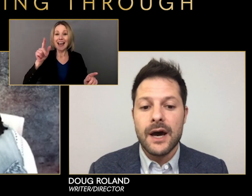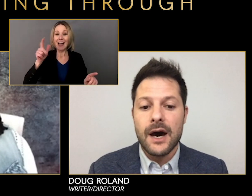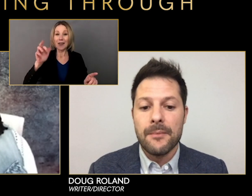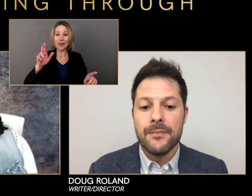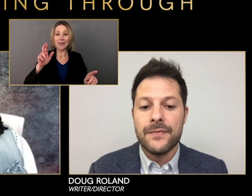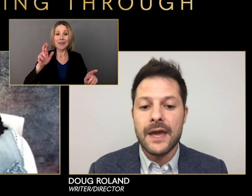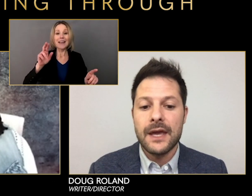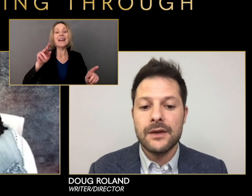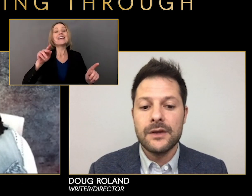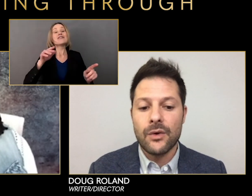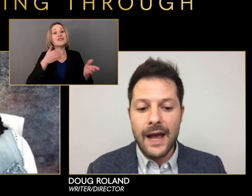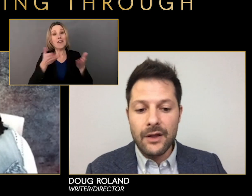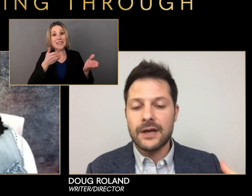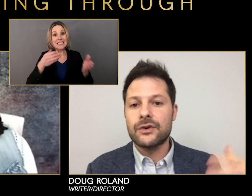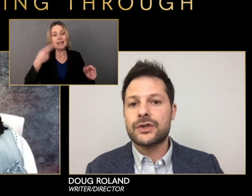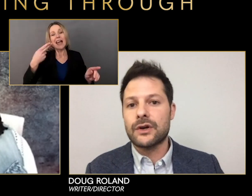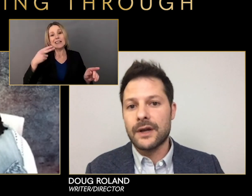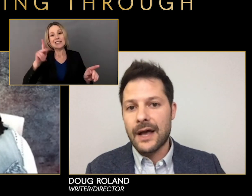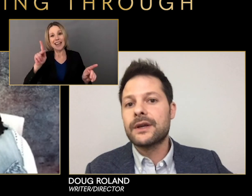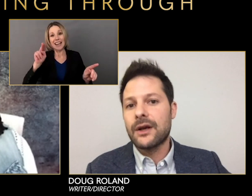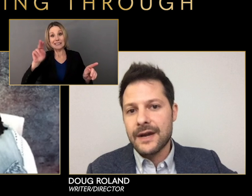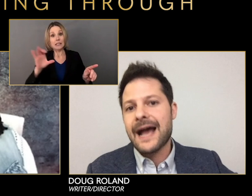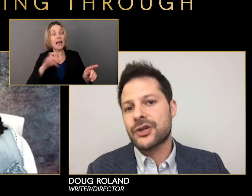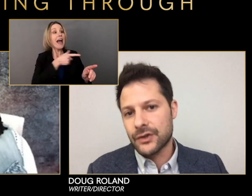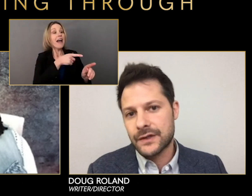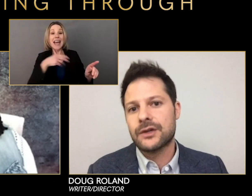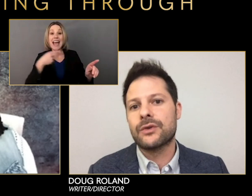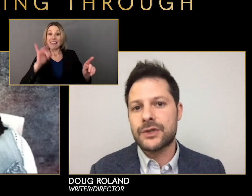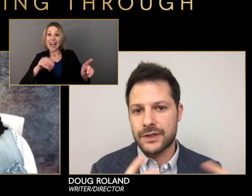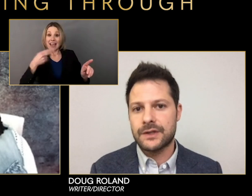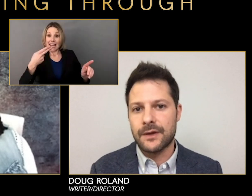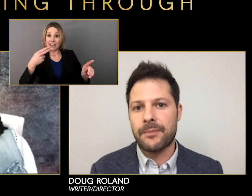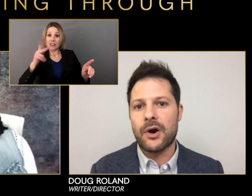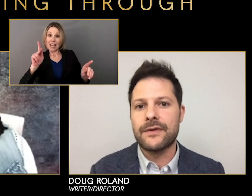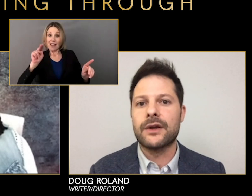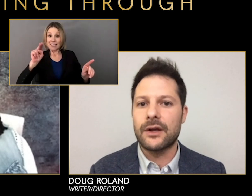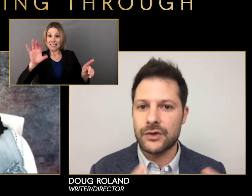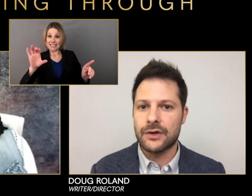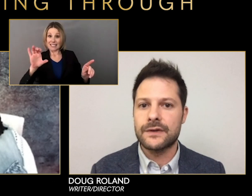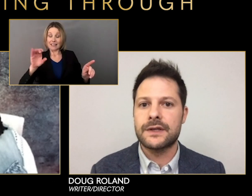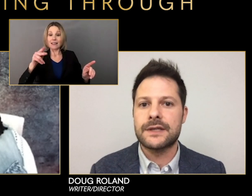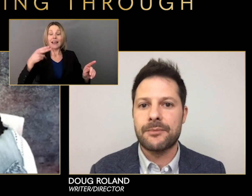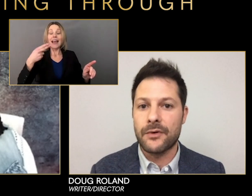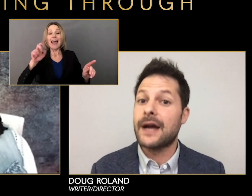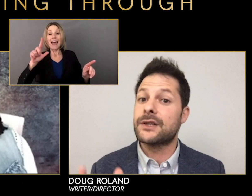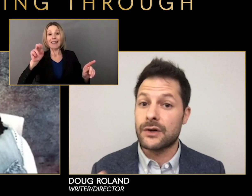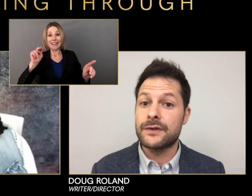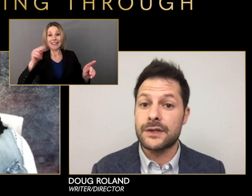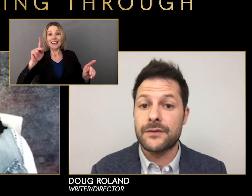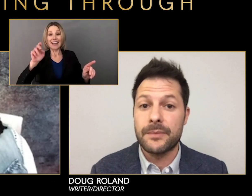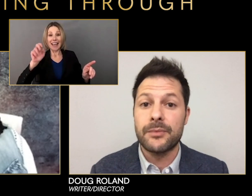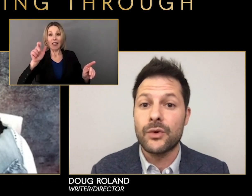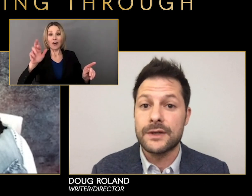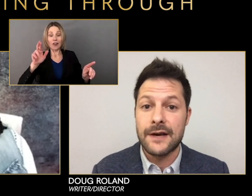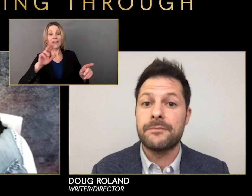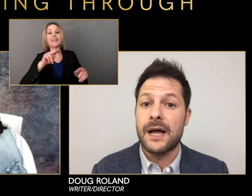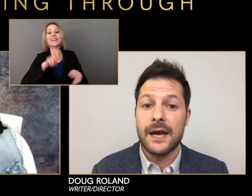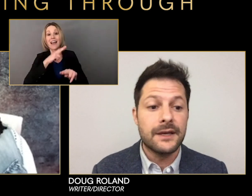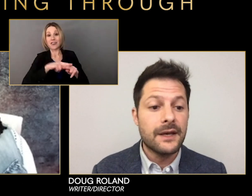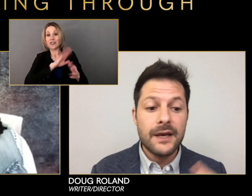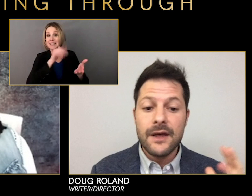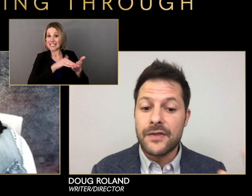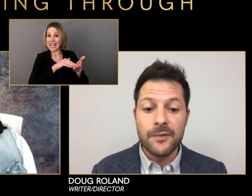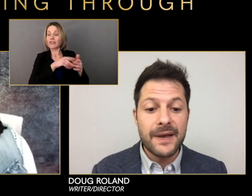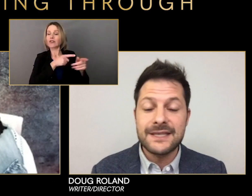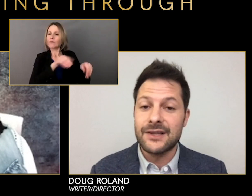because Helen Keller National Center, which is the part of Helen Keller Services that provides services for people who are